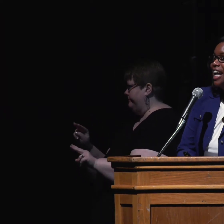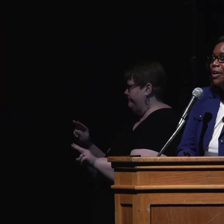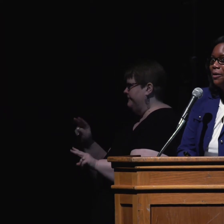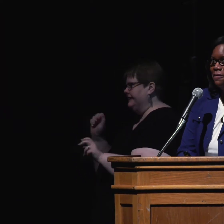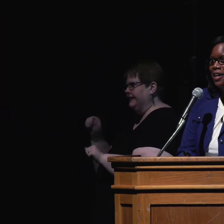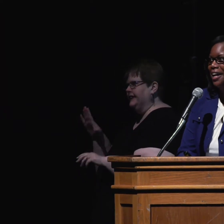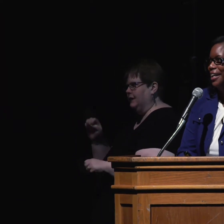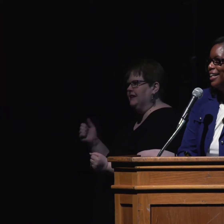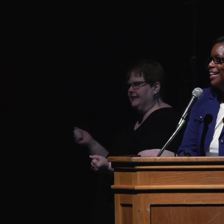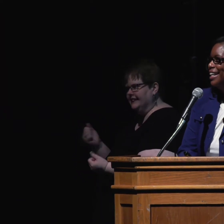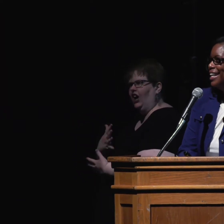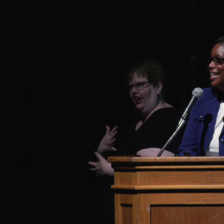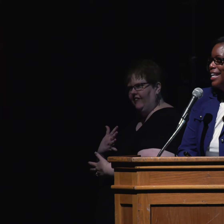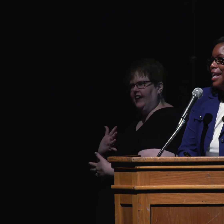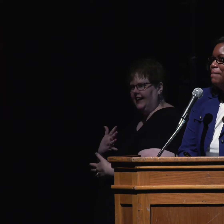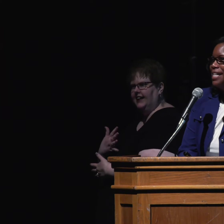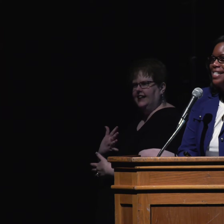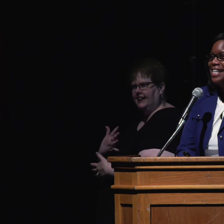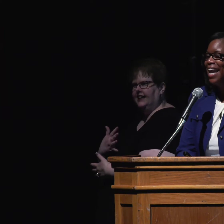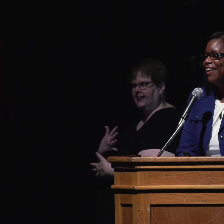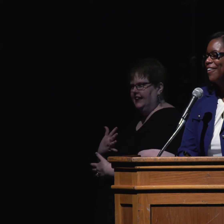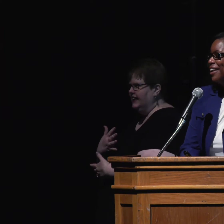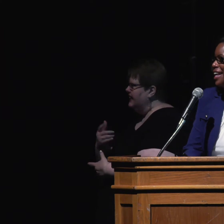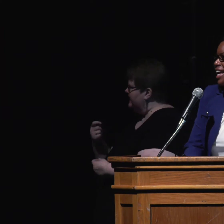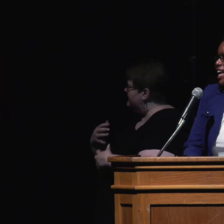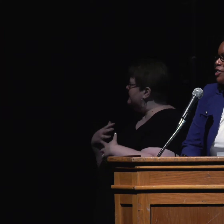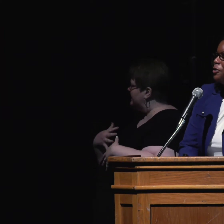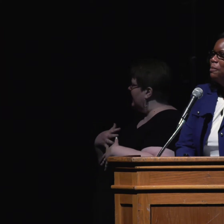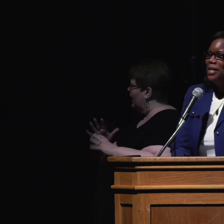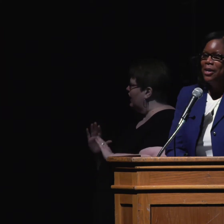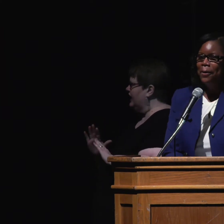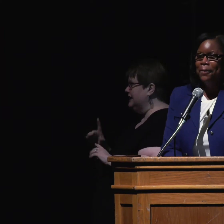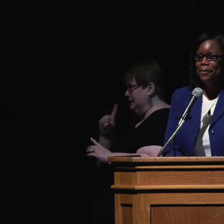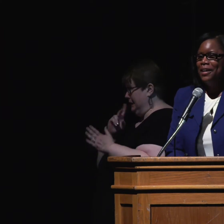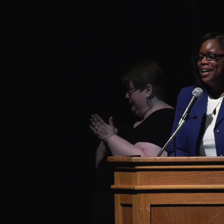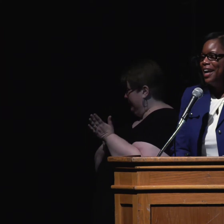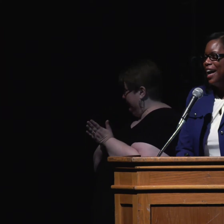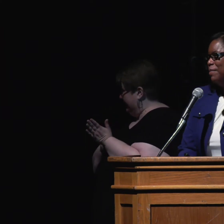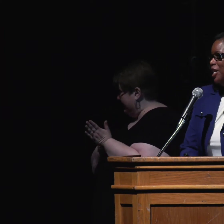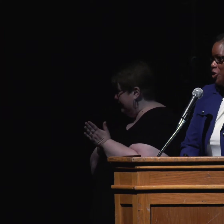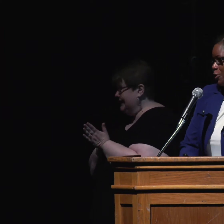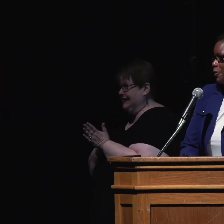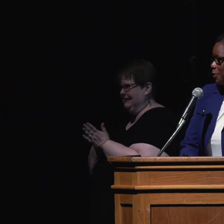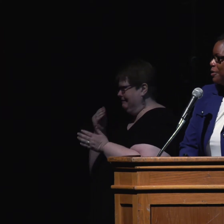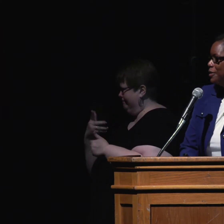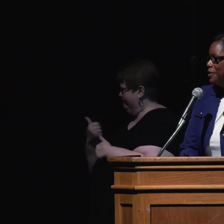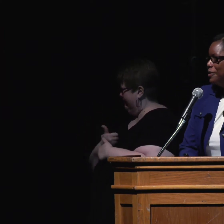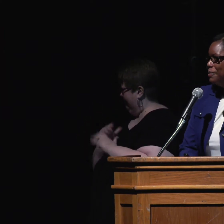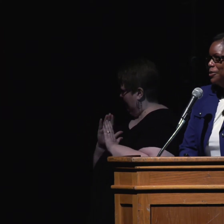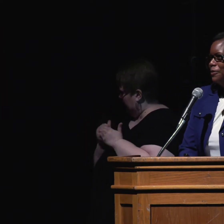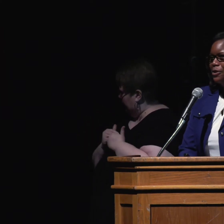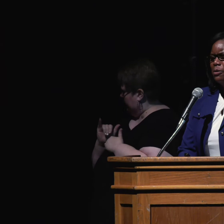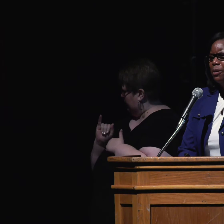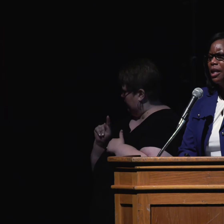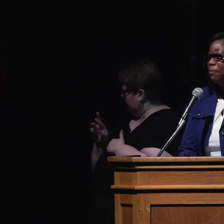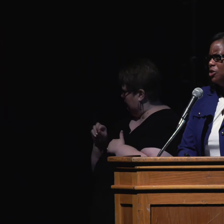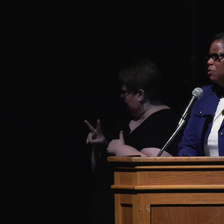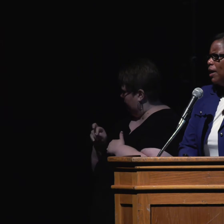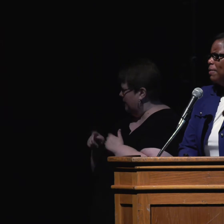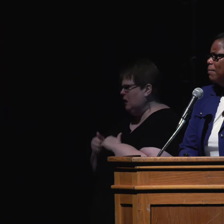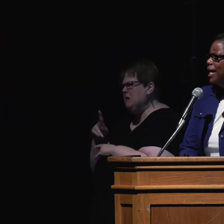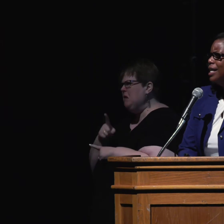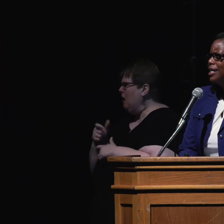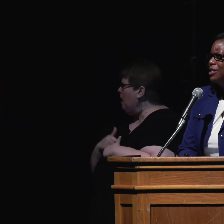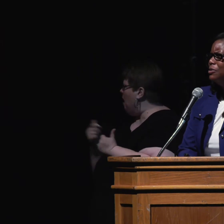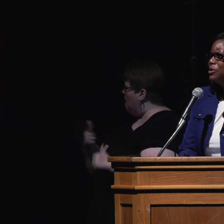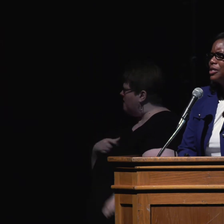be terrifying, can be scared. And truth be told, I'm an introvert. Most folks would be like, but you